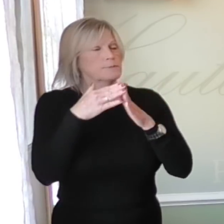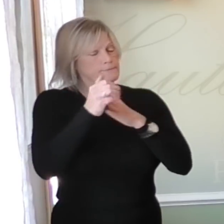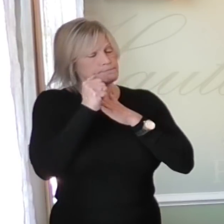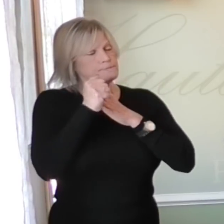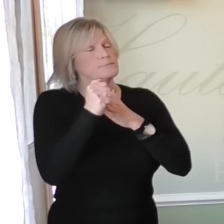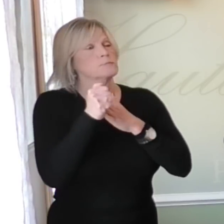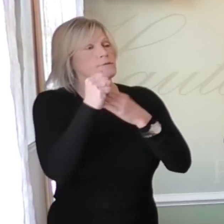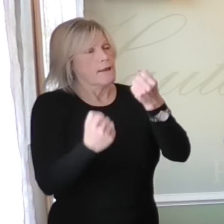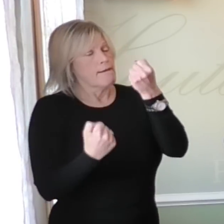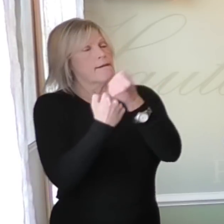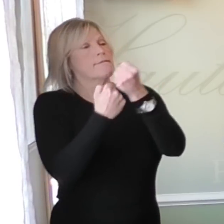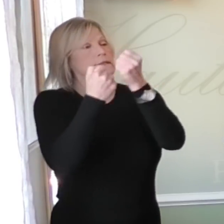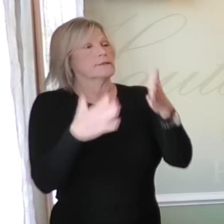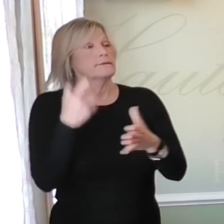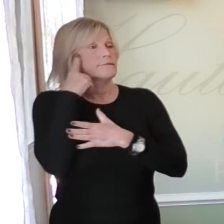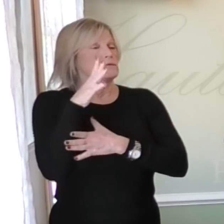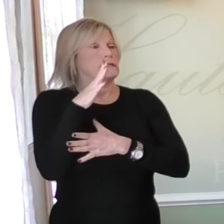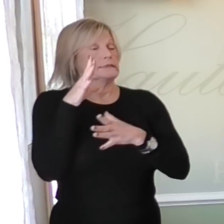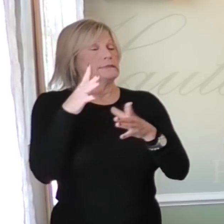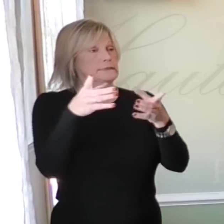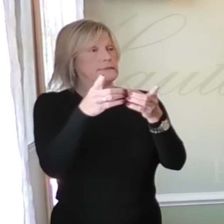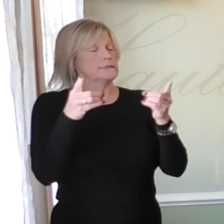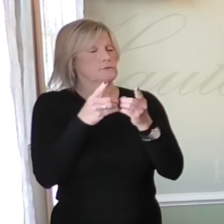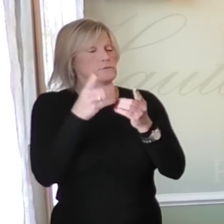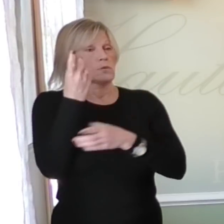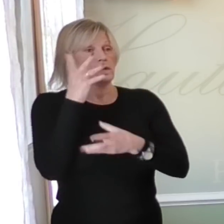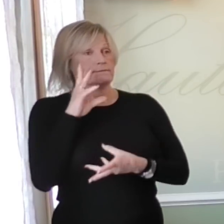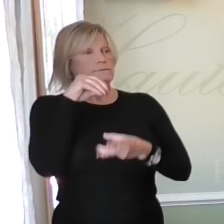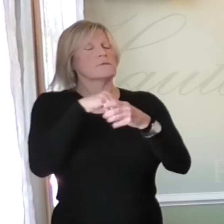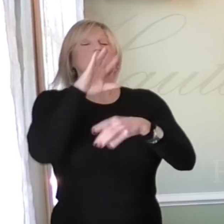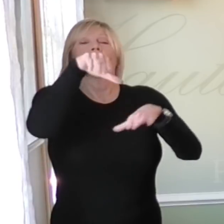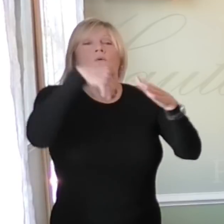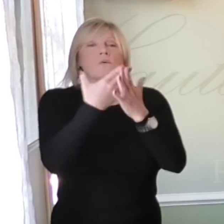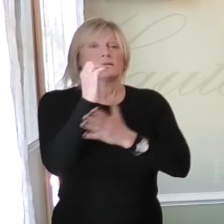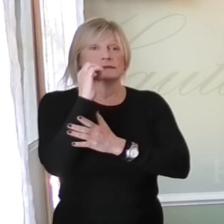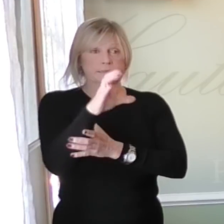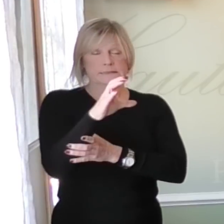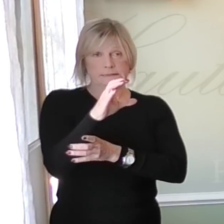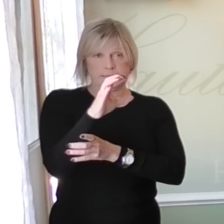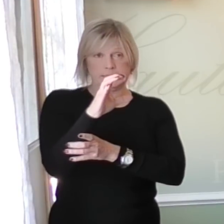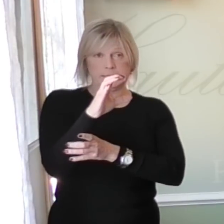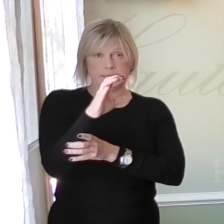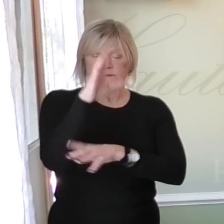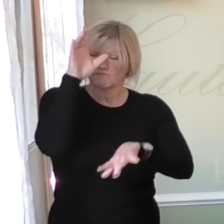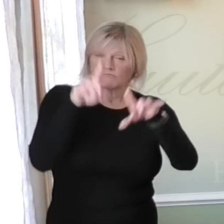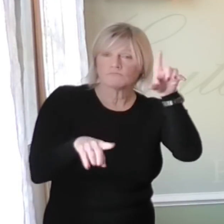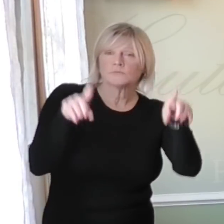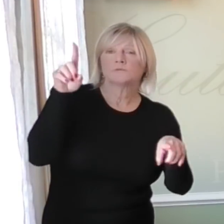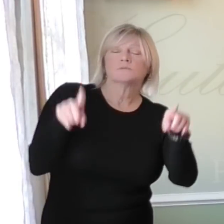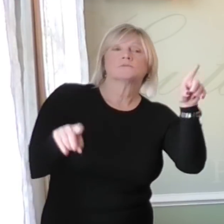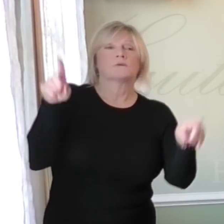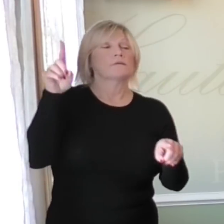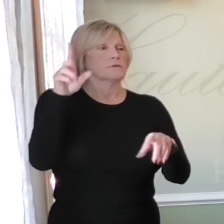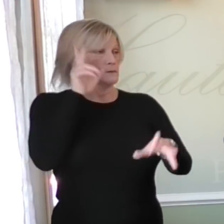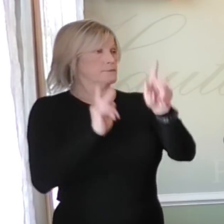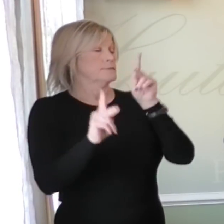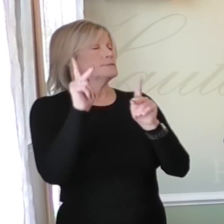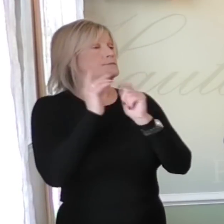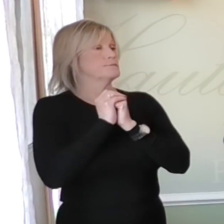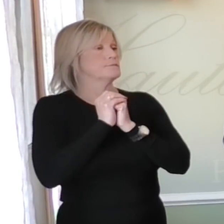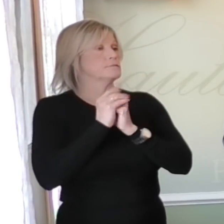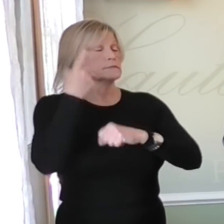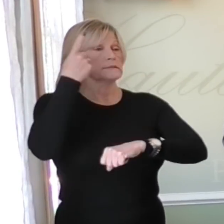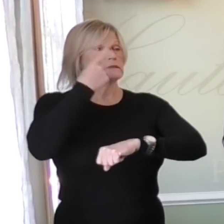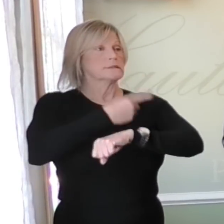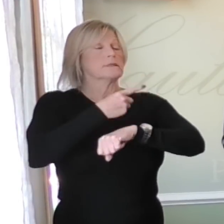community-driven advocate for the district, one that incorporates all of Ellicott City's diverse stakeholders. Today,